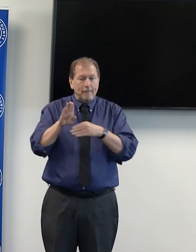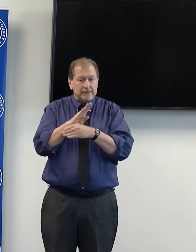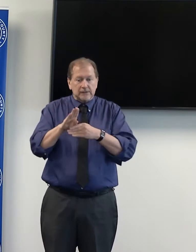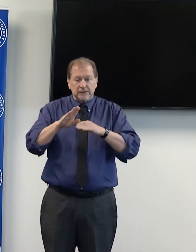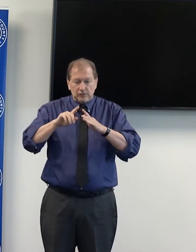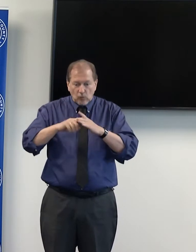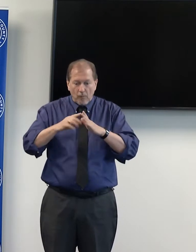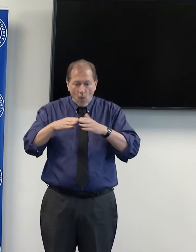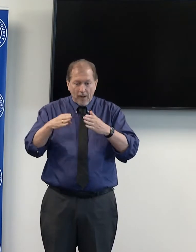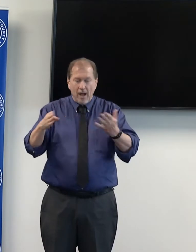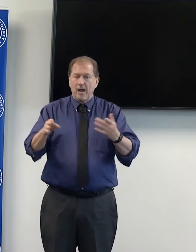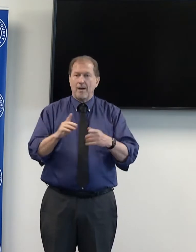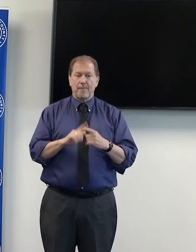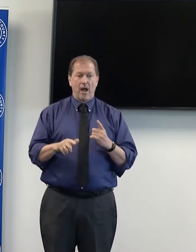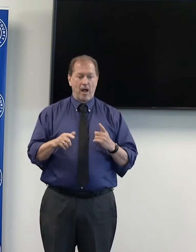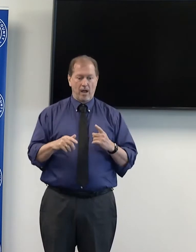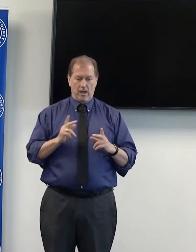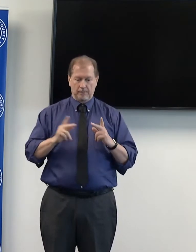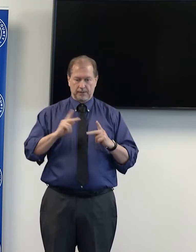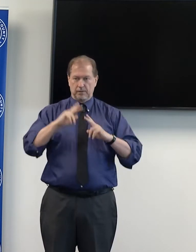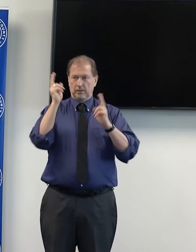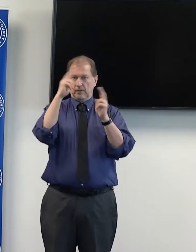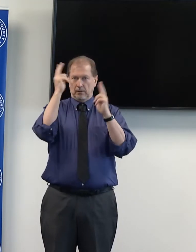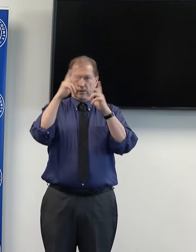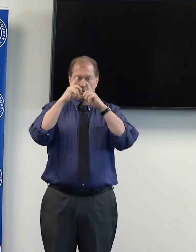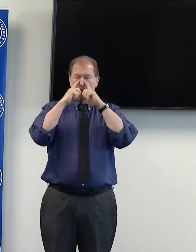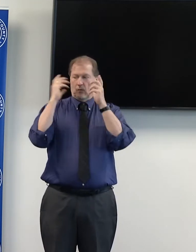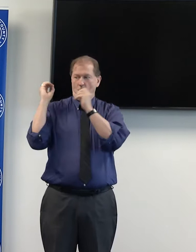heightening the impact of the pandemic by our carelessness.